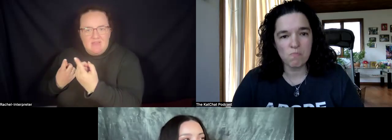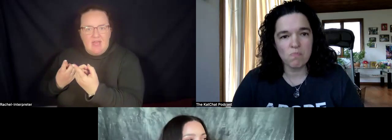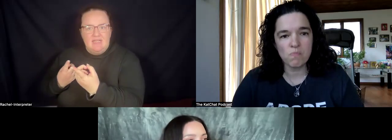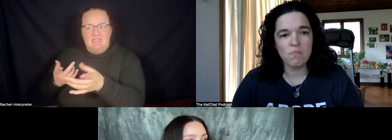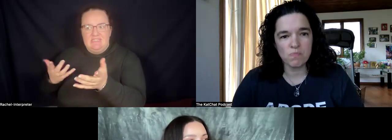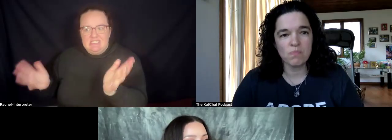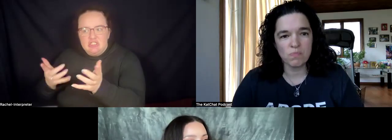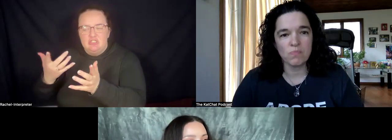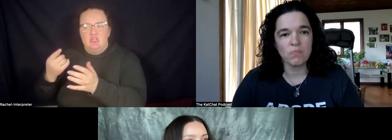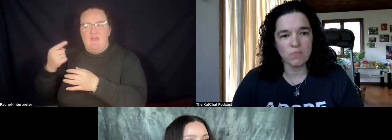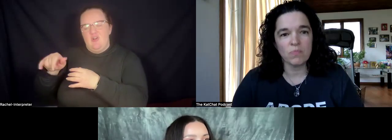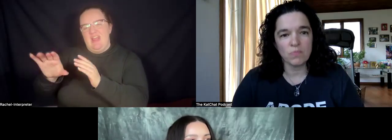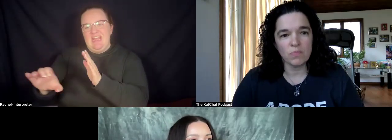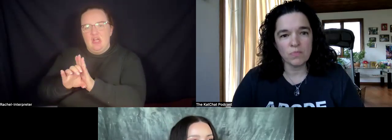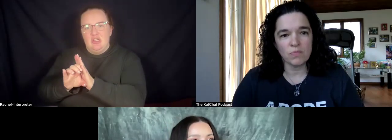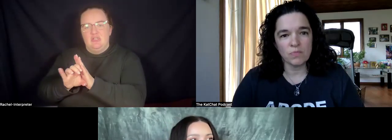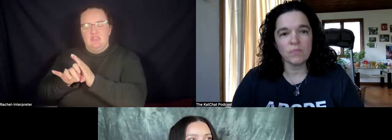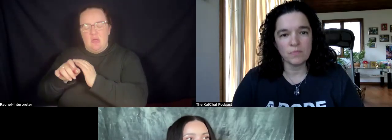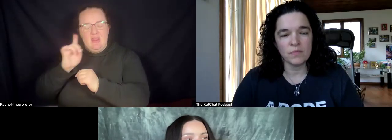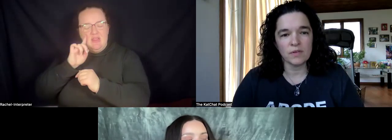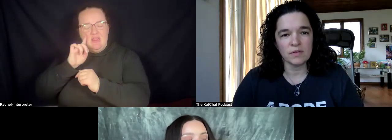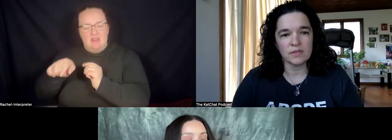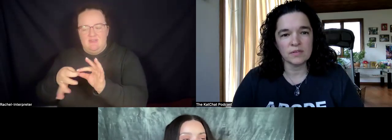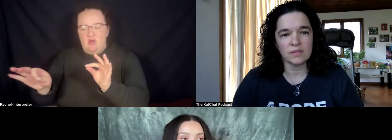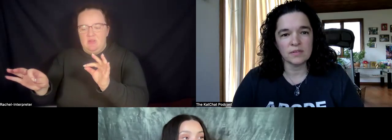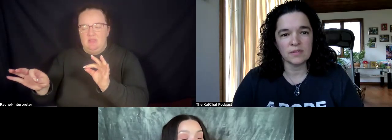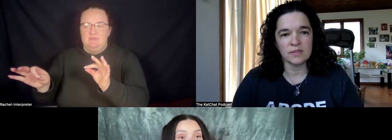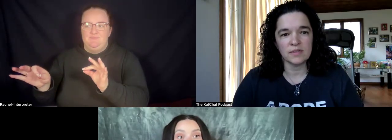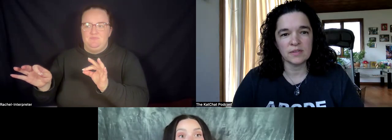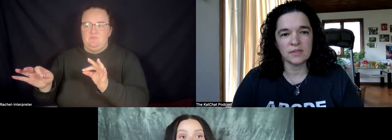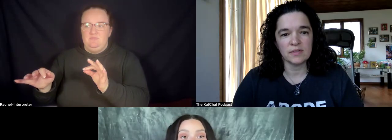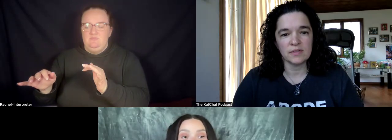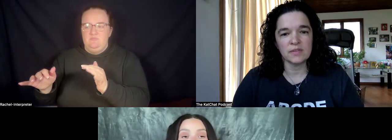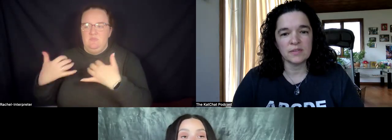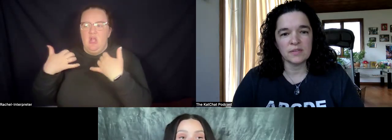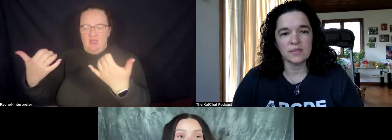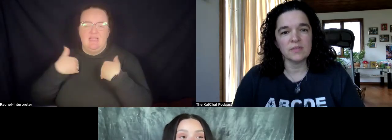them. So I think that this formula gives audiences far more